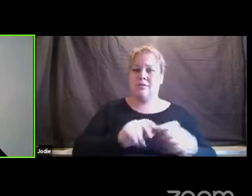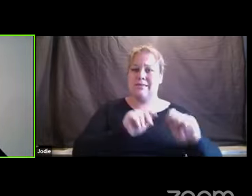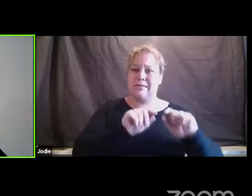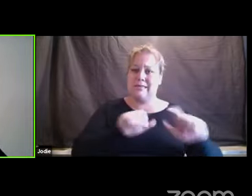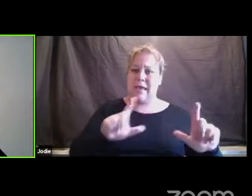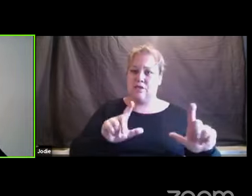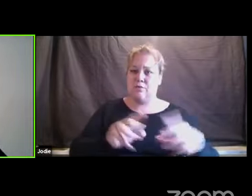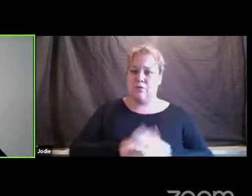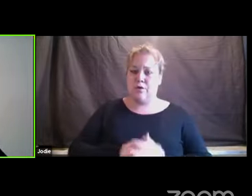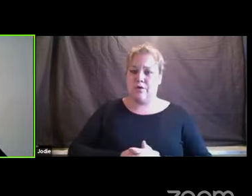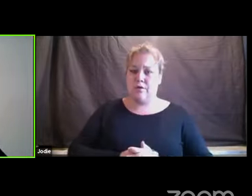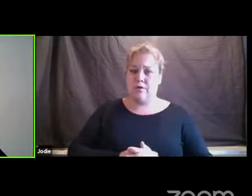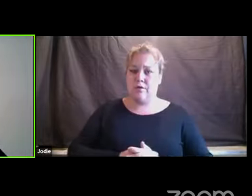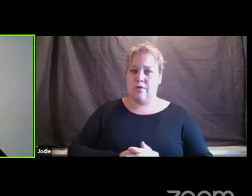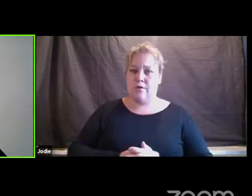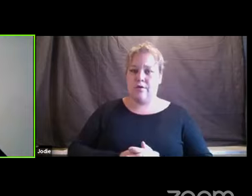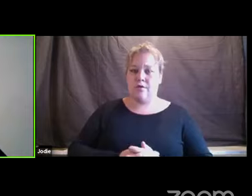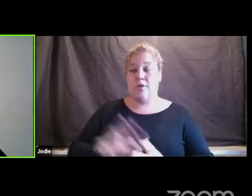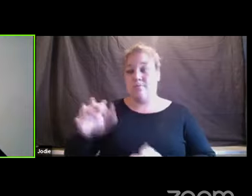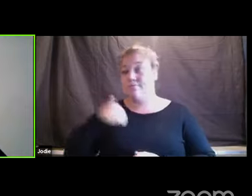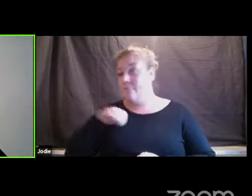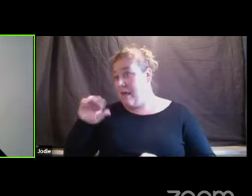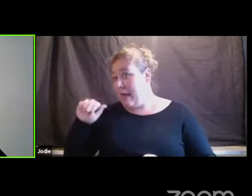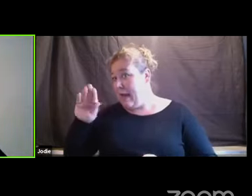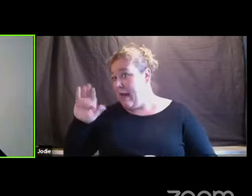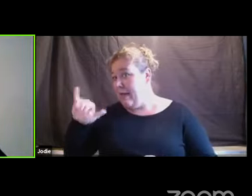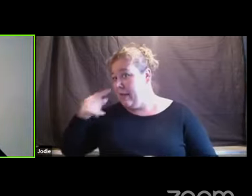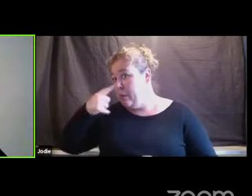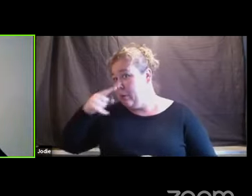Oops, and Abby, you have to give me sharing ability.